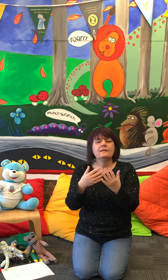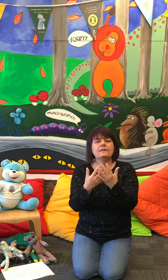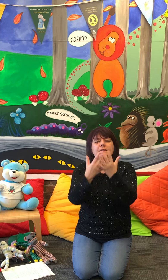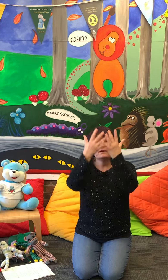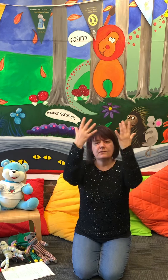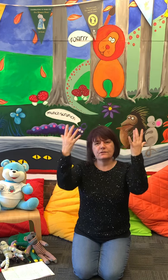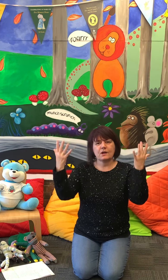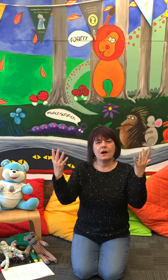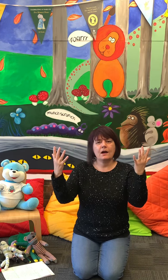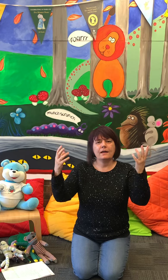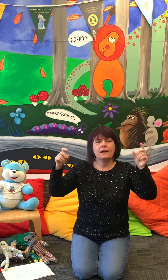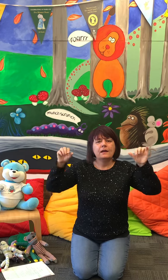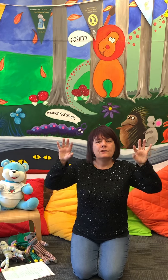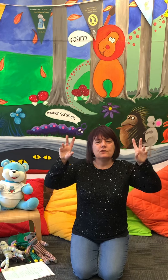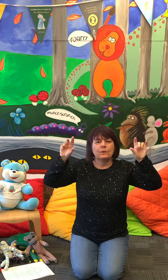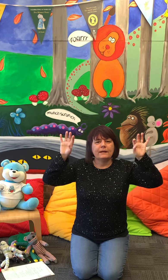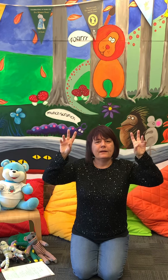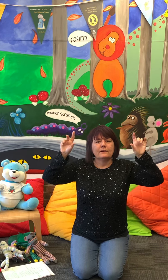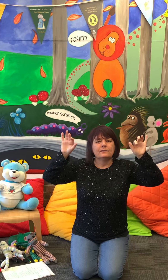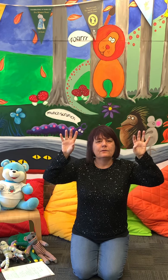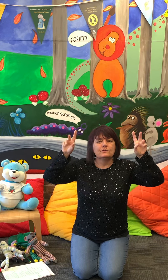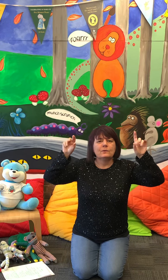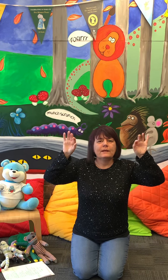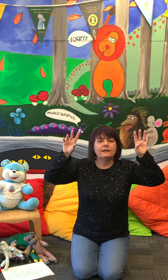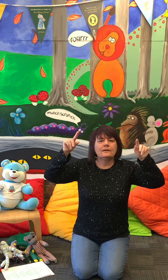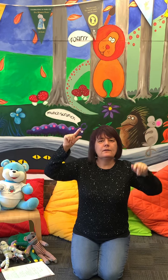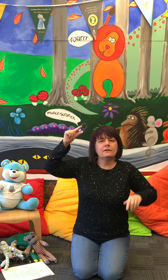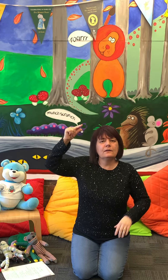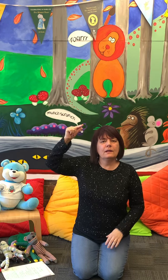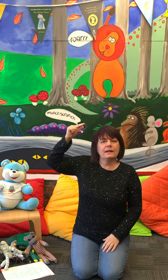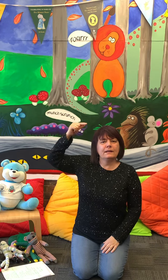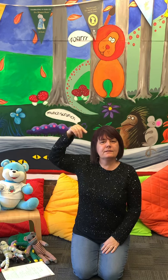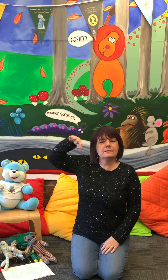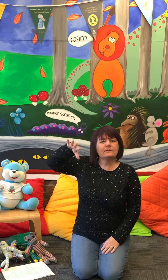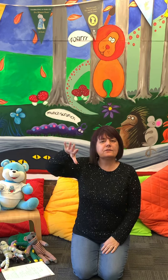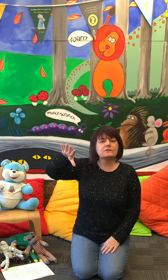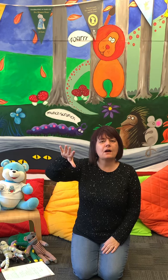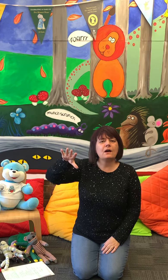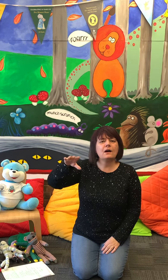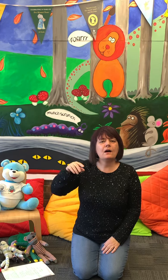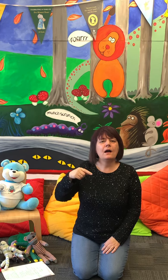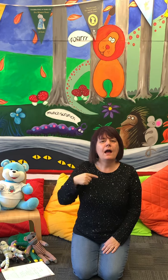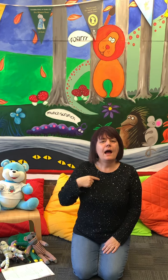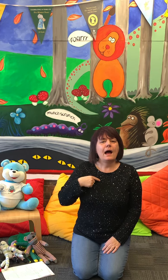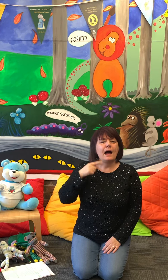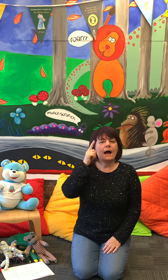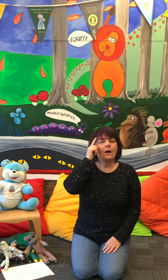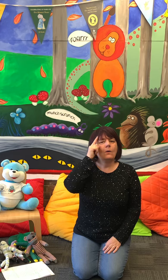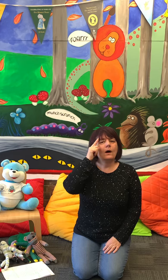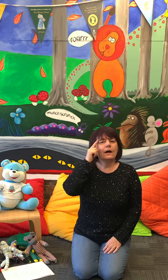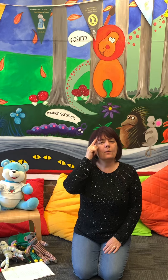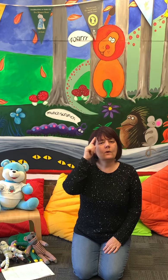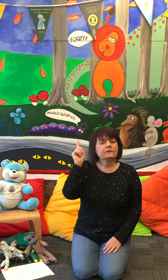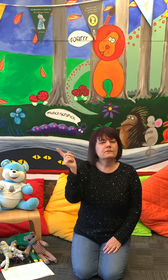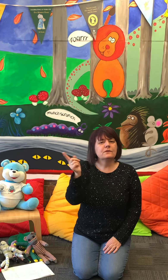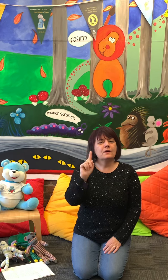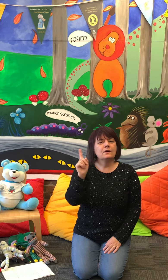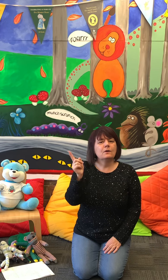the sky. Twinkle, twinkle, little star, how I wonder